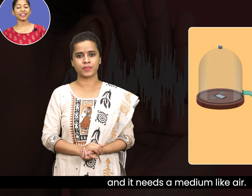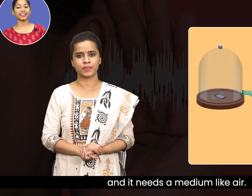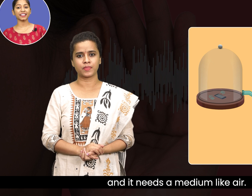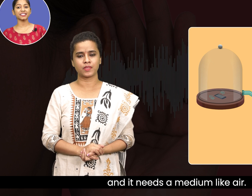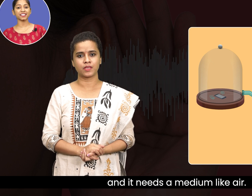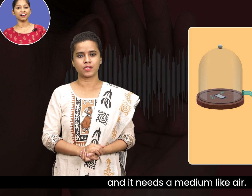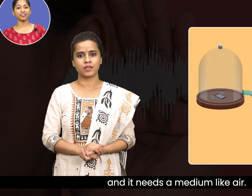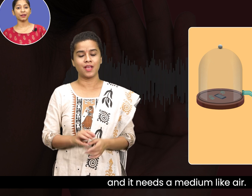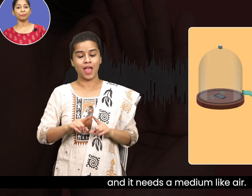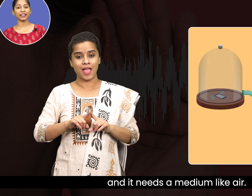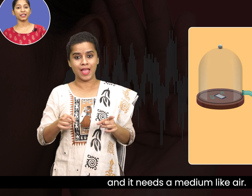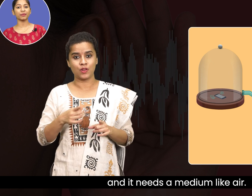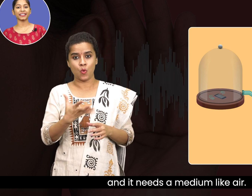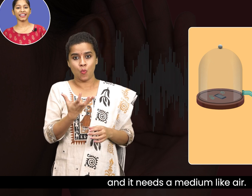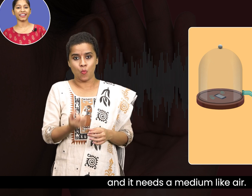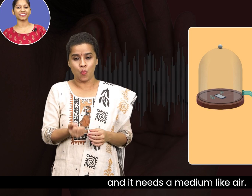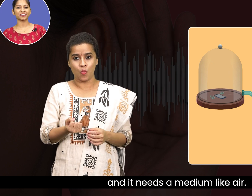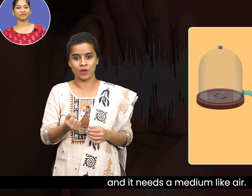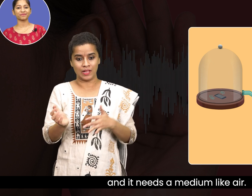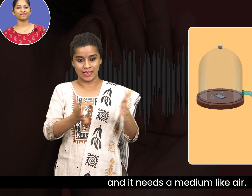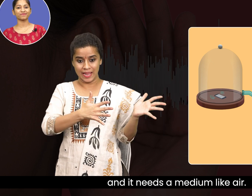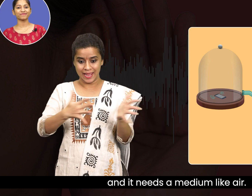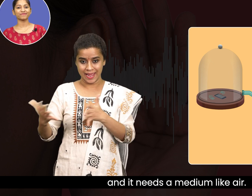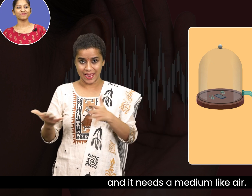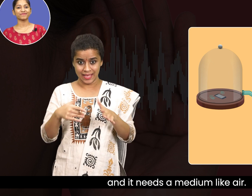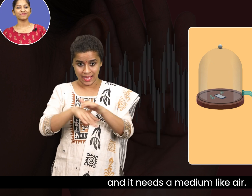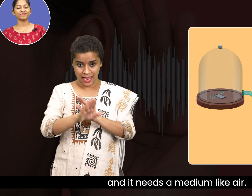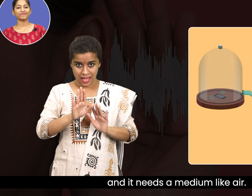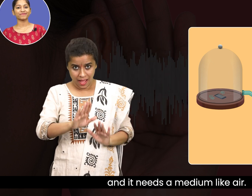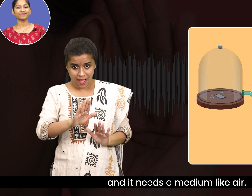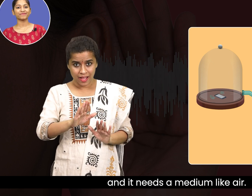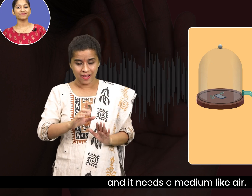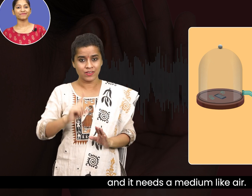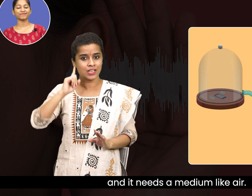and it needs a medium like air.